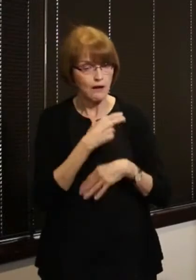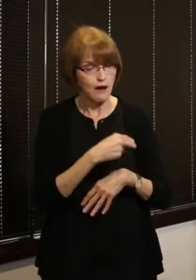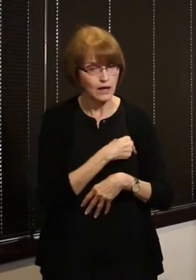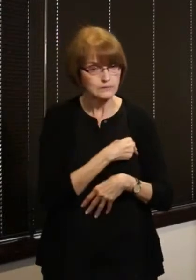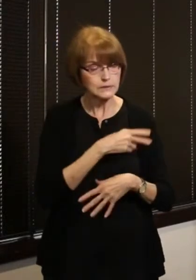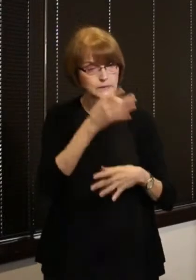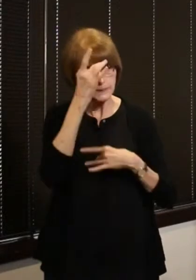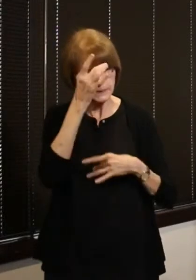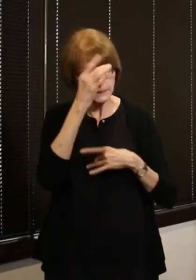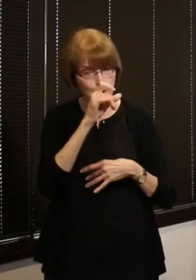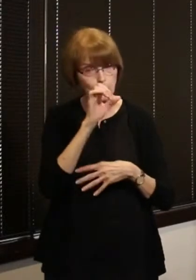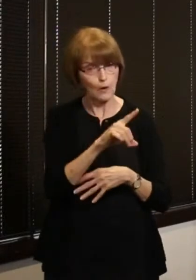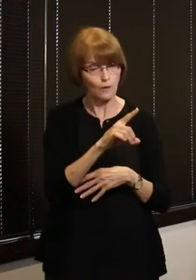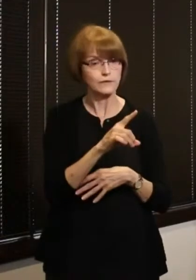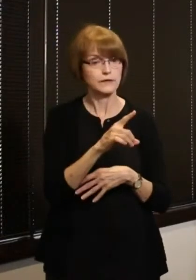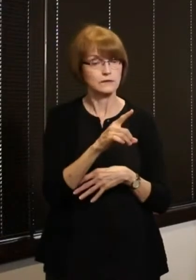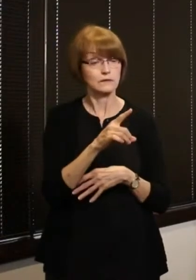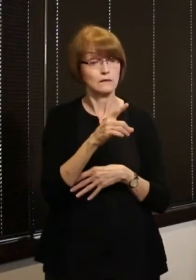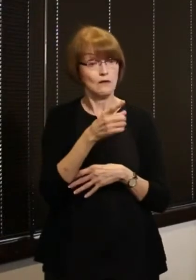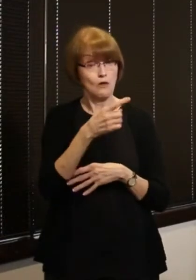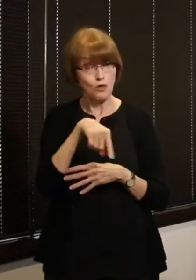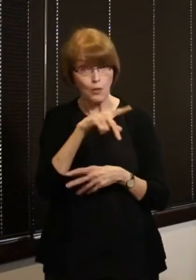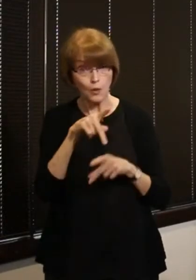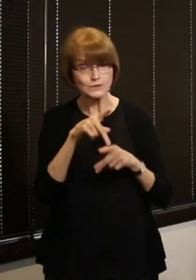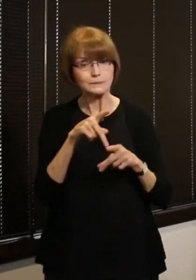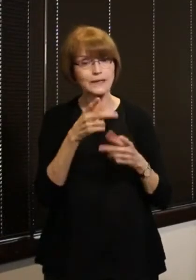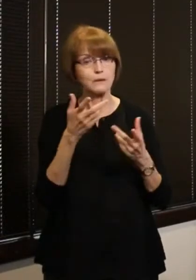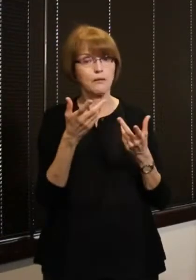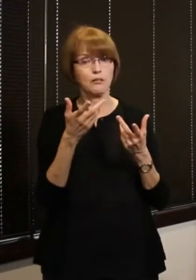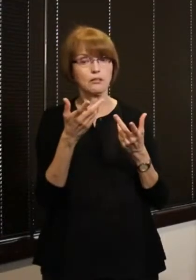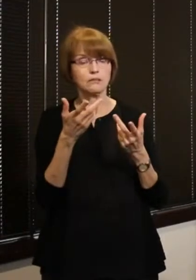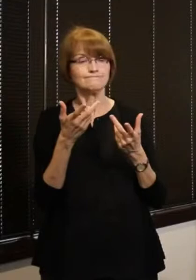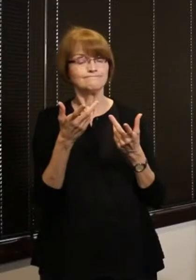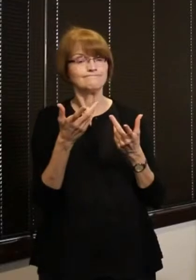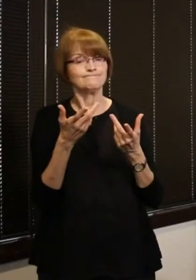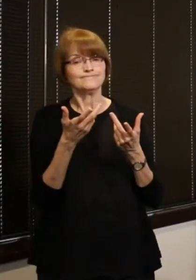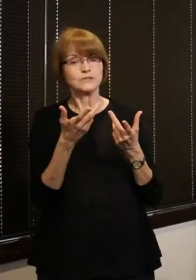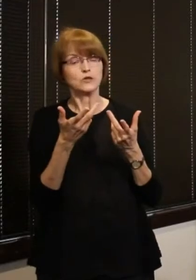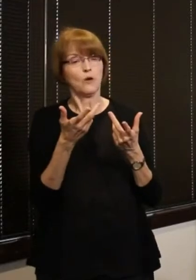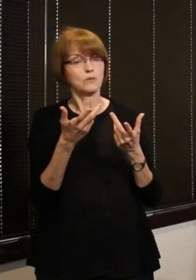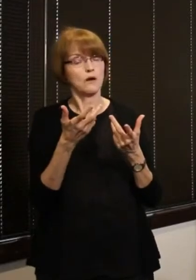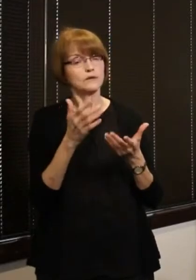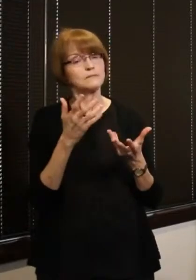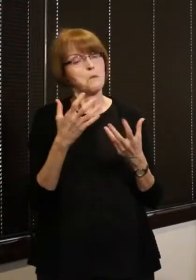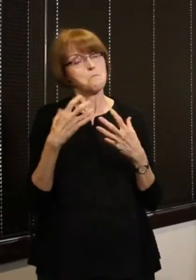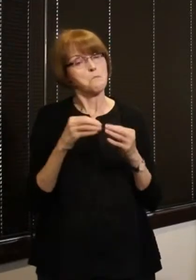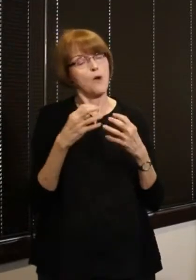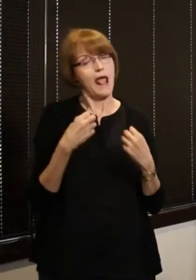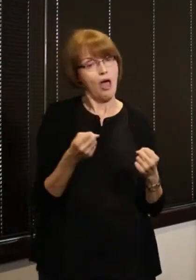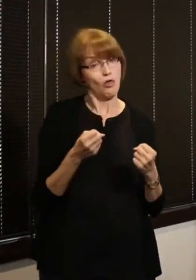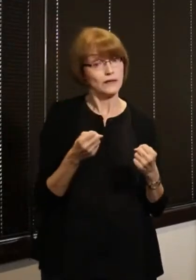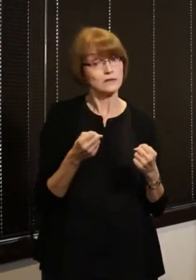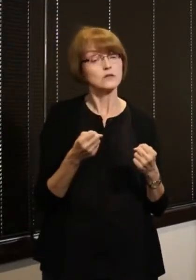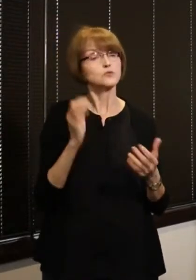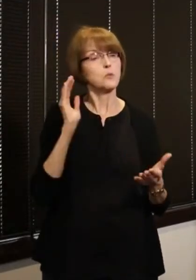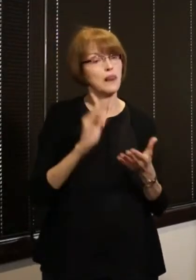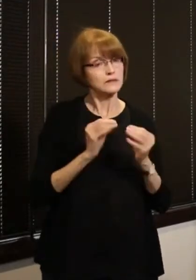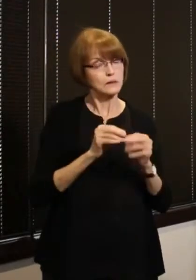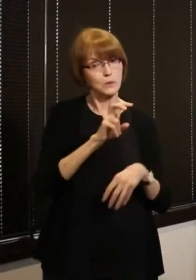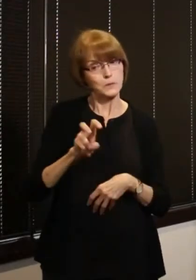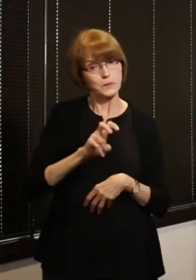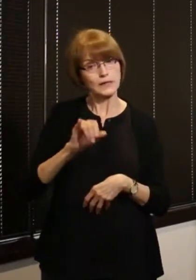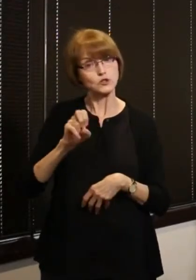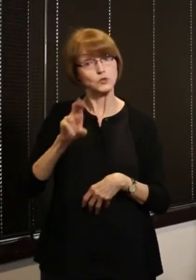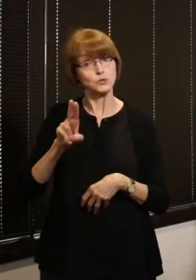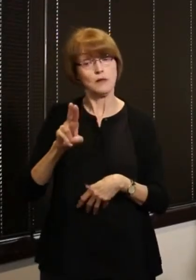and the not as vulnerable people being admitted into the hospital. And so our intensive care unit status has slowed down, which is good news